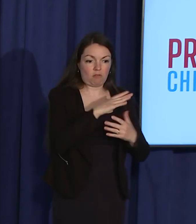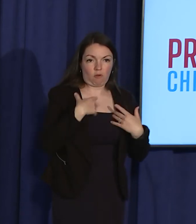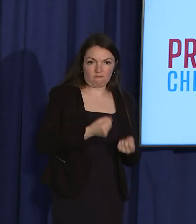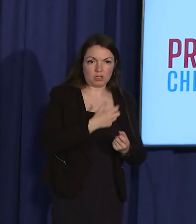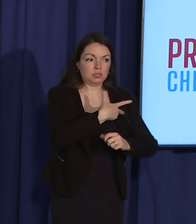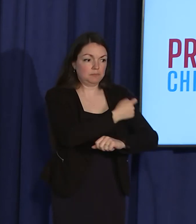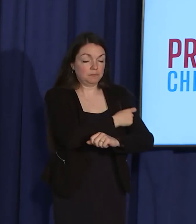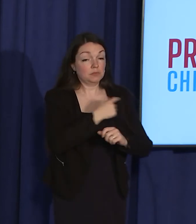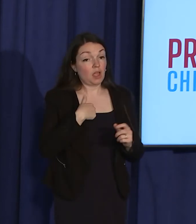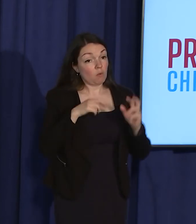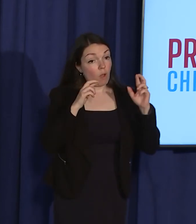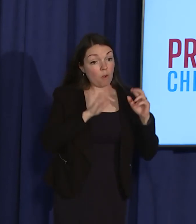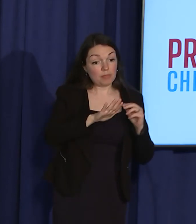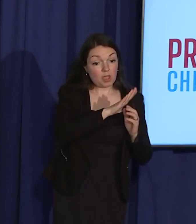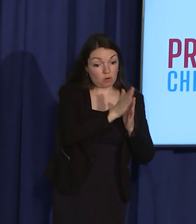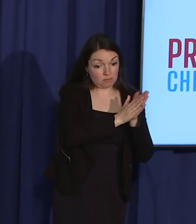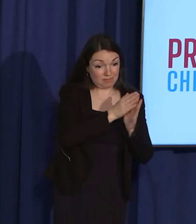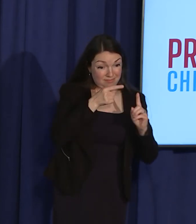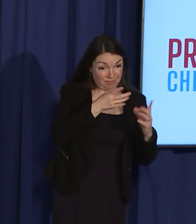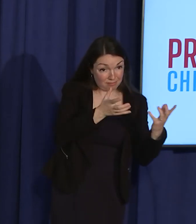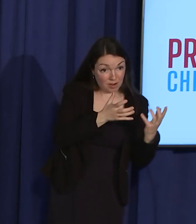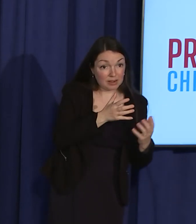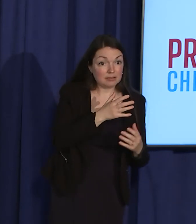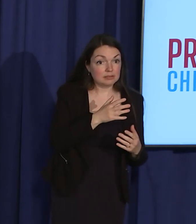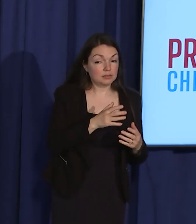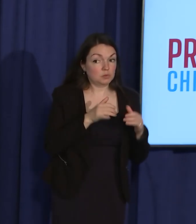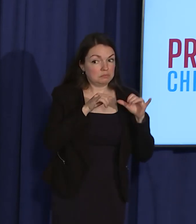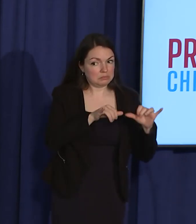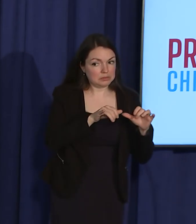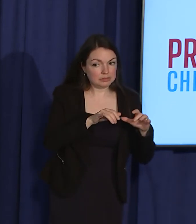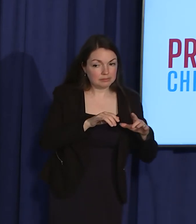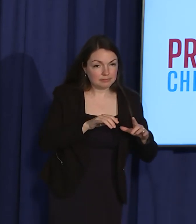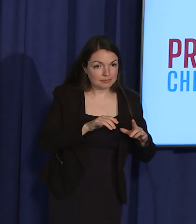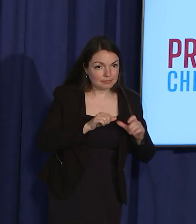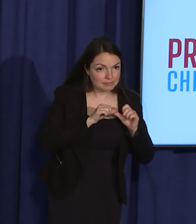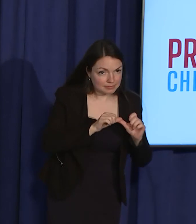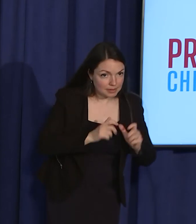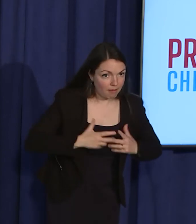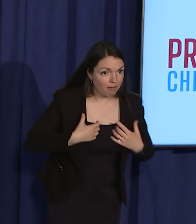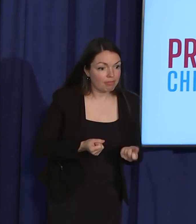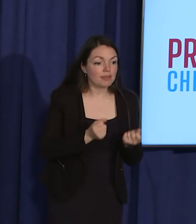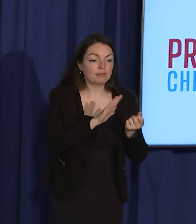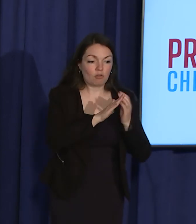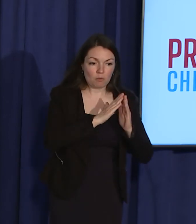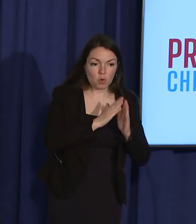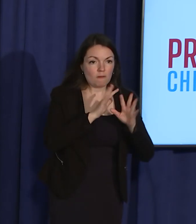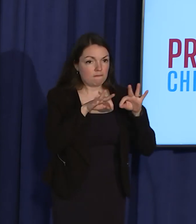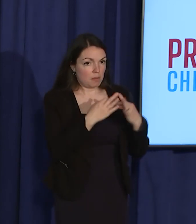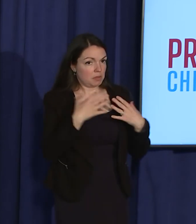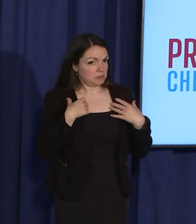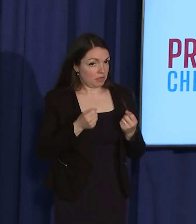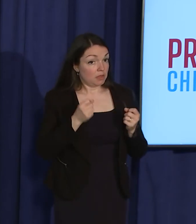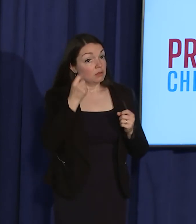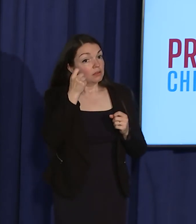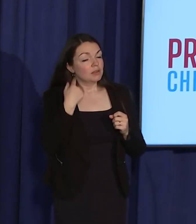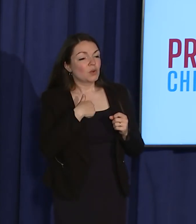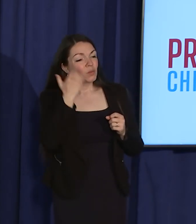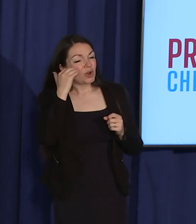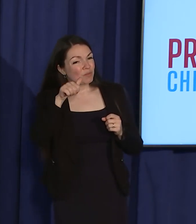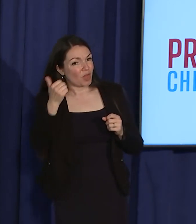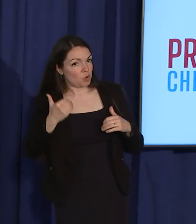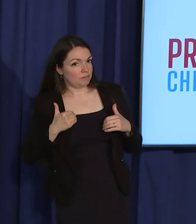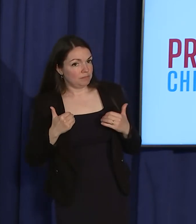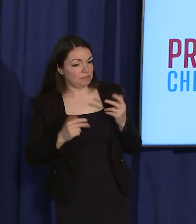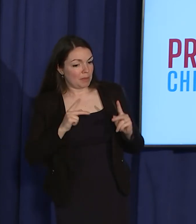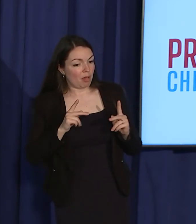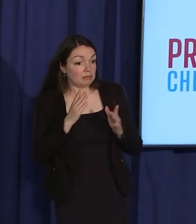people, their main incentive is to be able to stay healthy, keep their families healthy, keep their communities everybody's healthy, but we also know younger people in